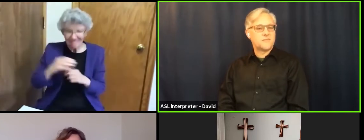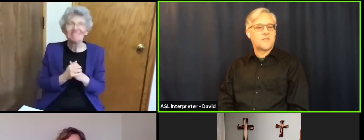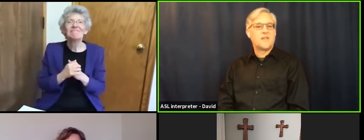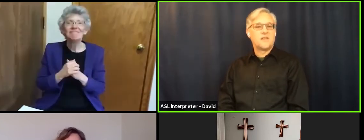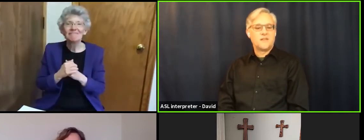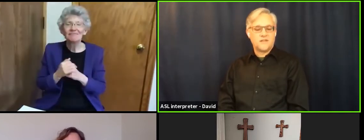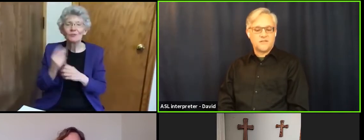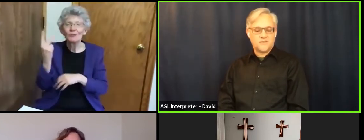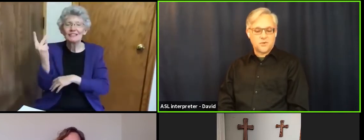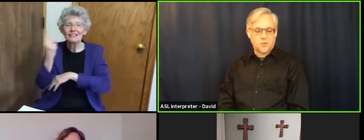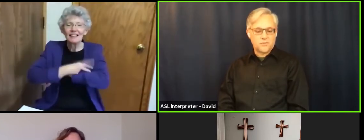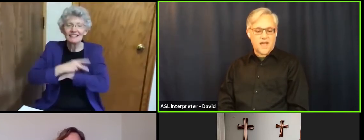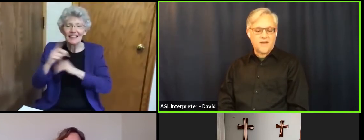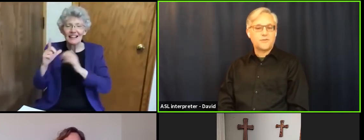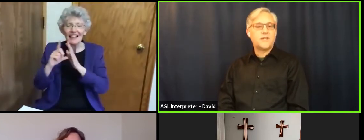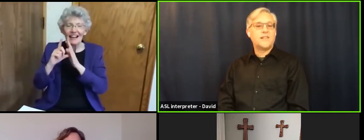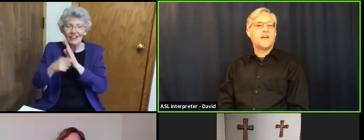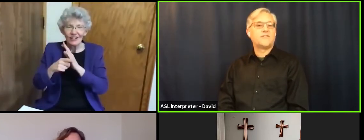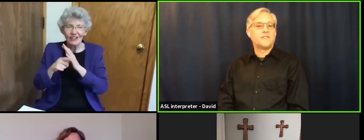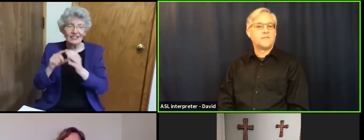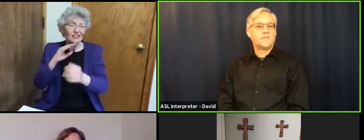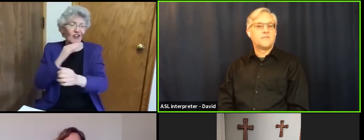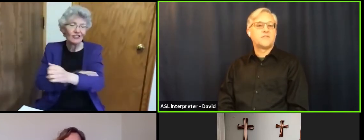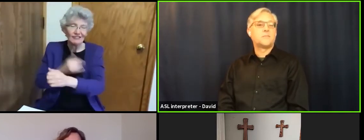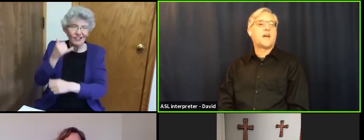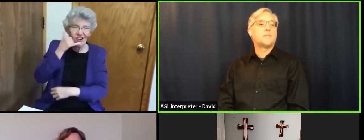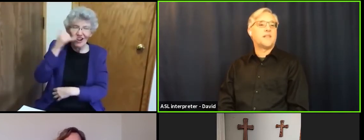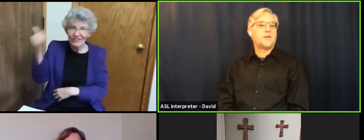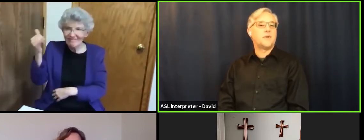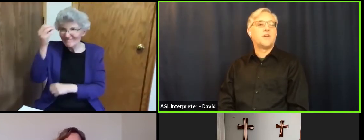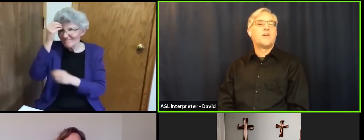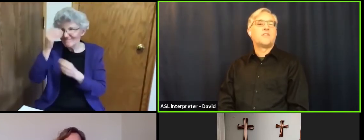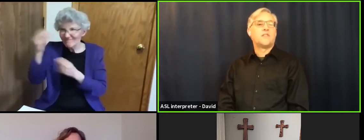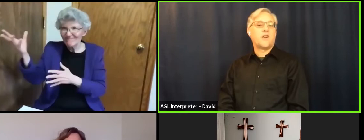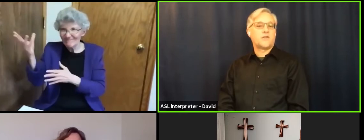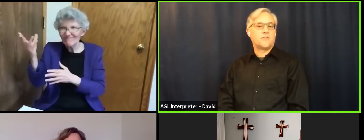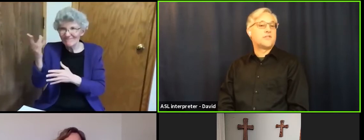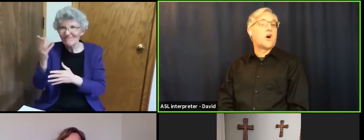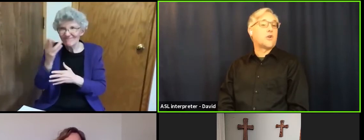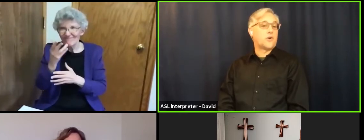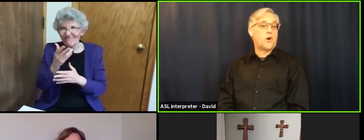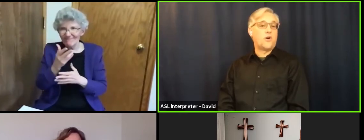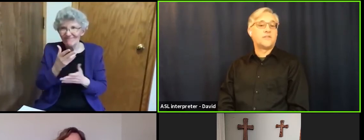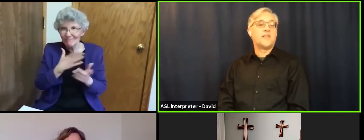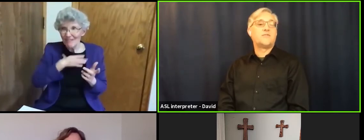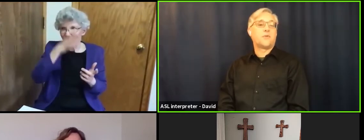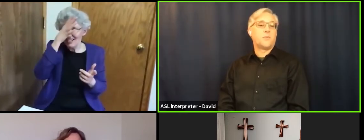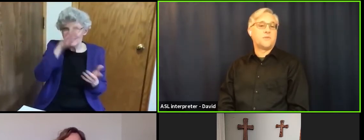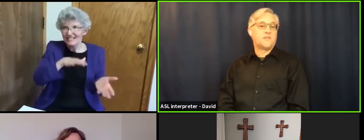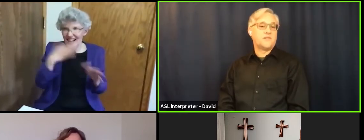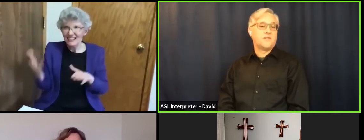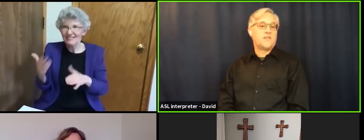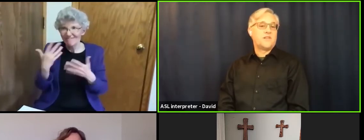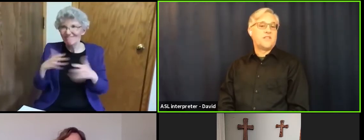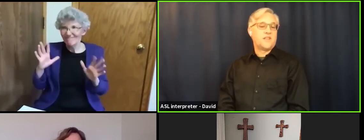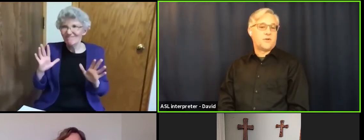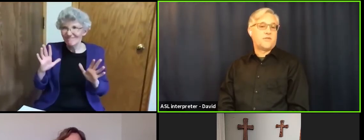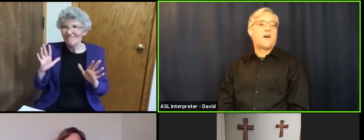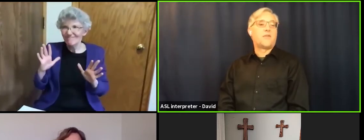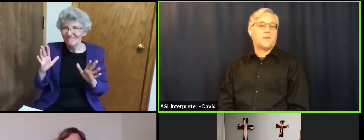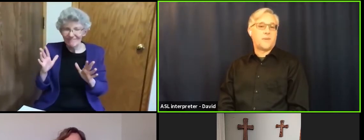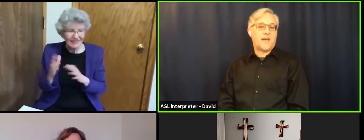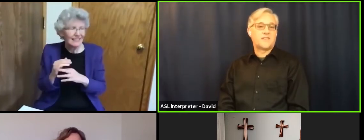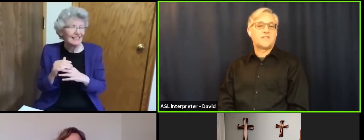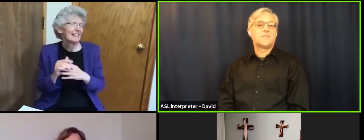Jesus. So after he left, sometime later, the daughter called and informed that